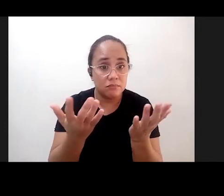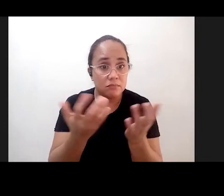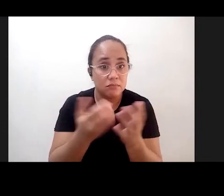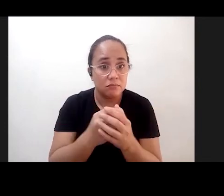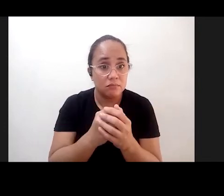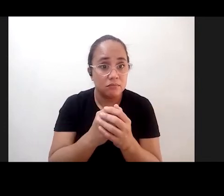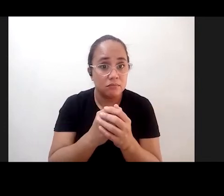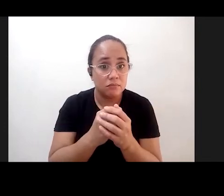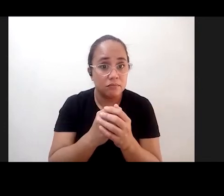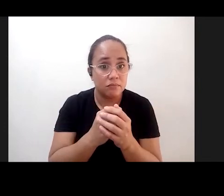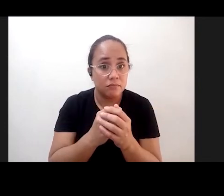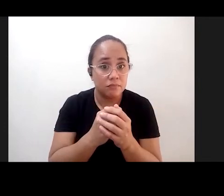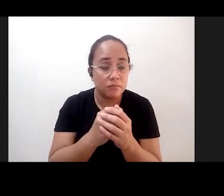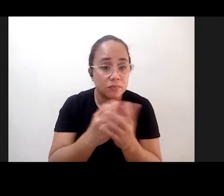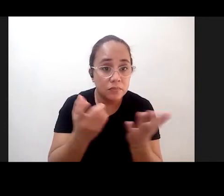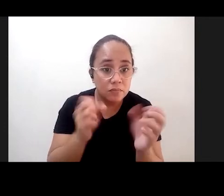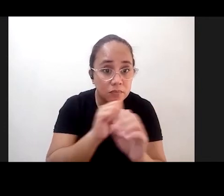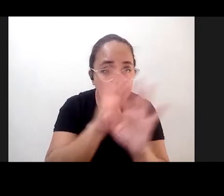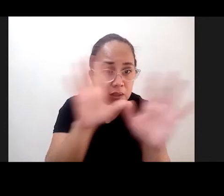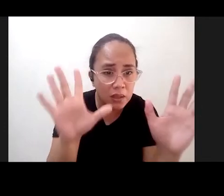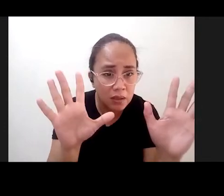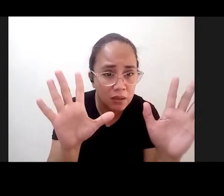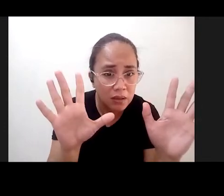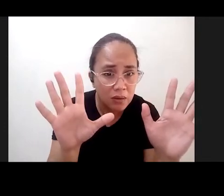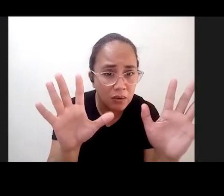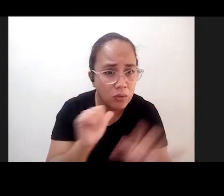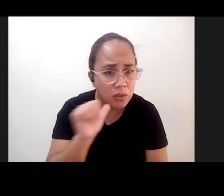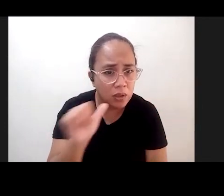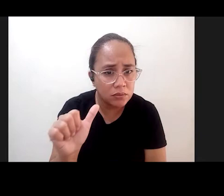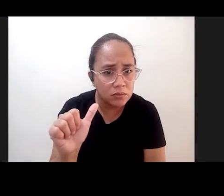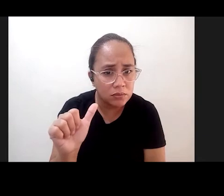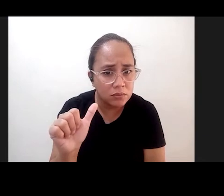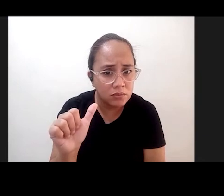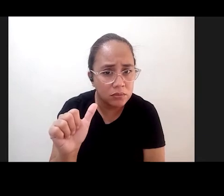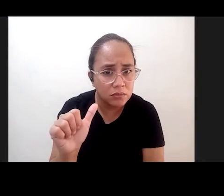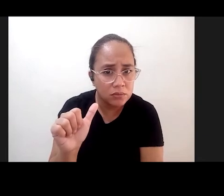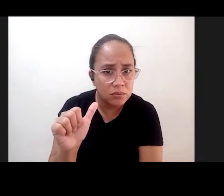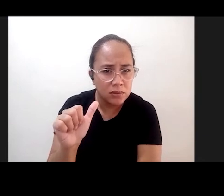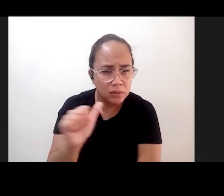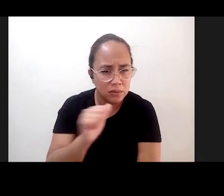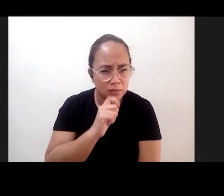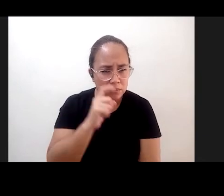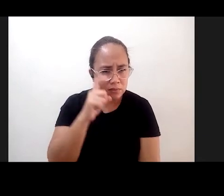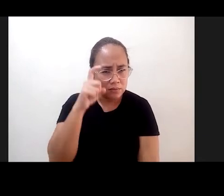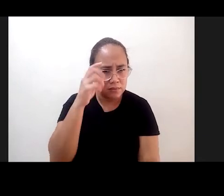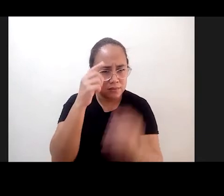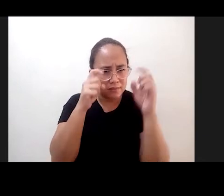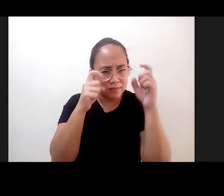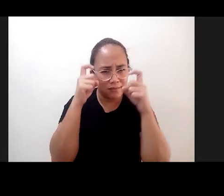Does that make sense or not? Look like a lot of puzzled expression.